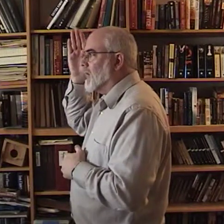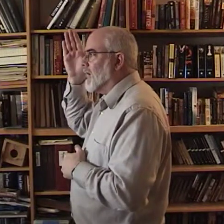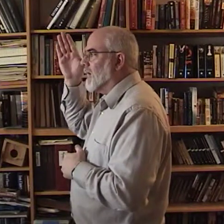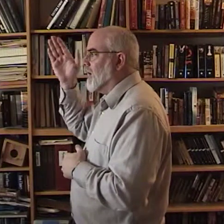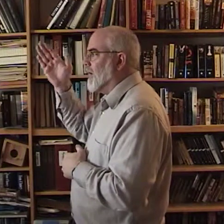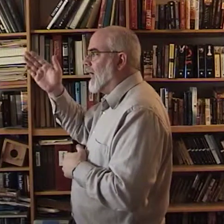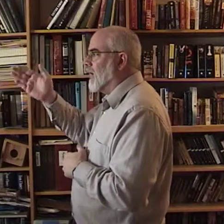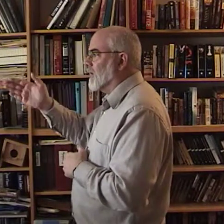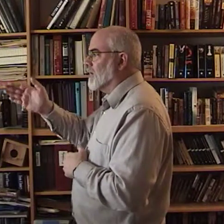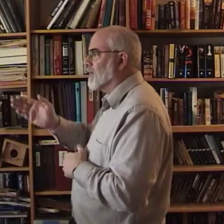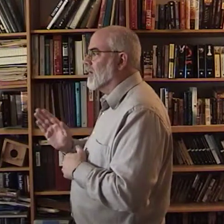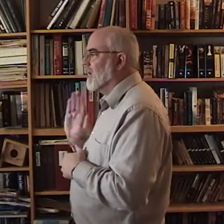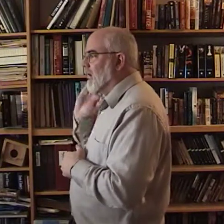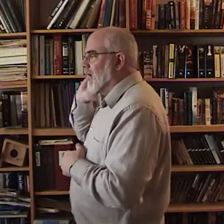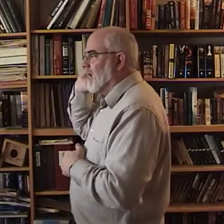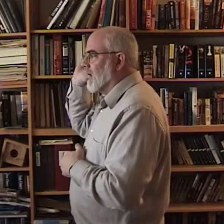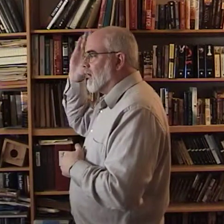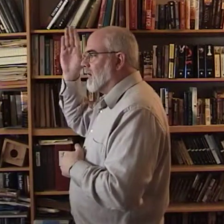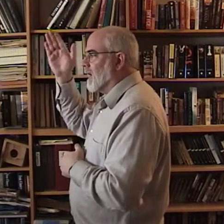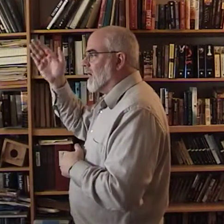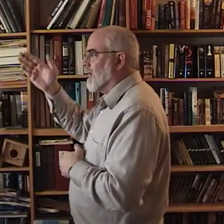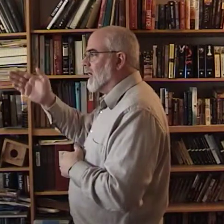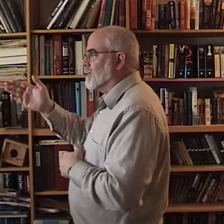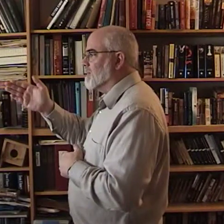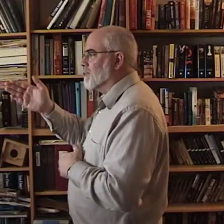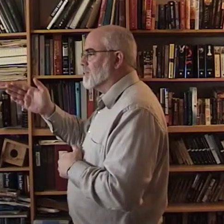ear and out like that.